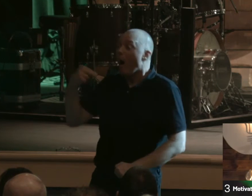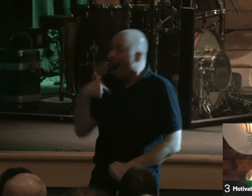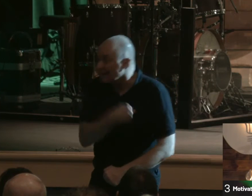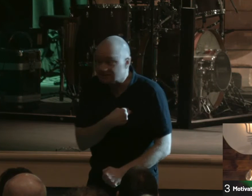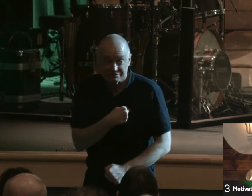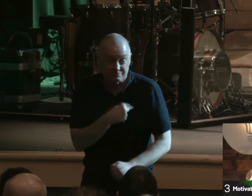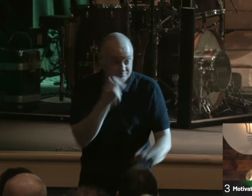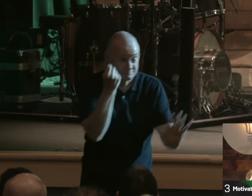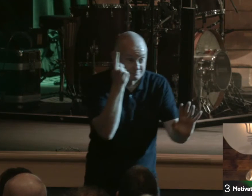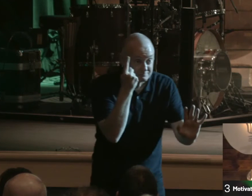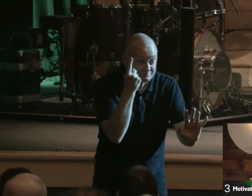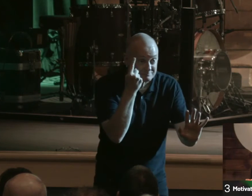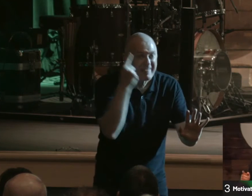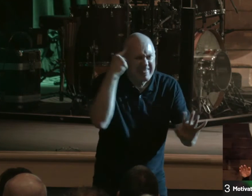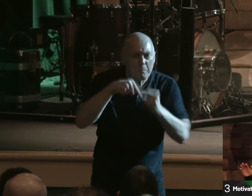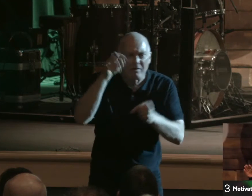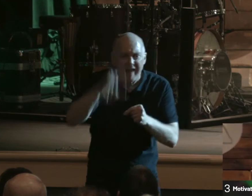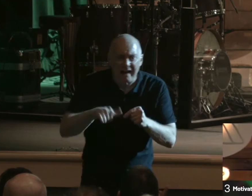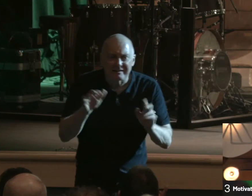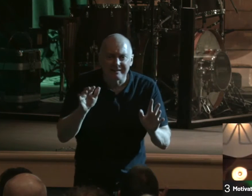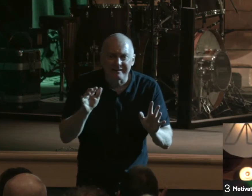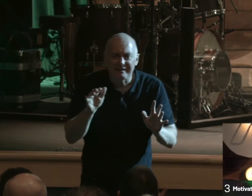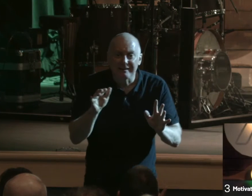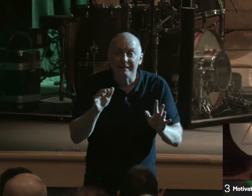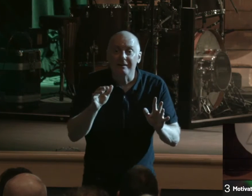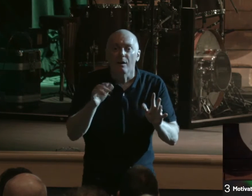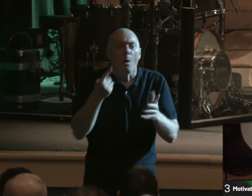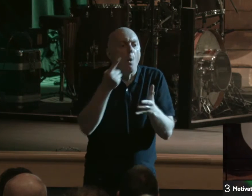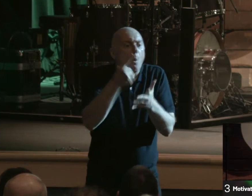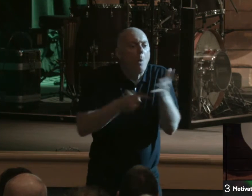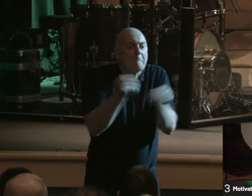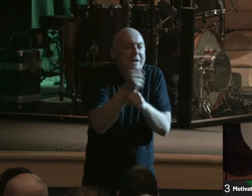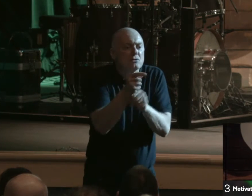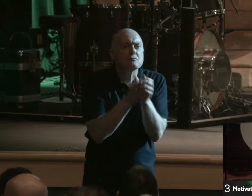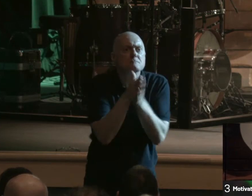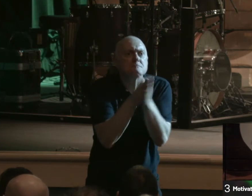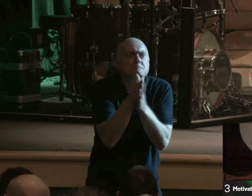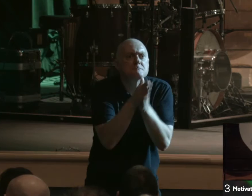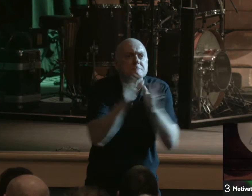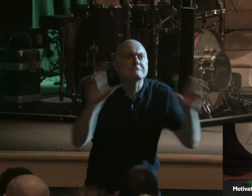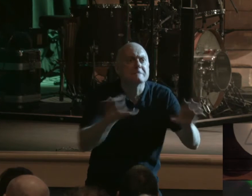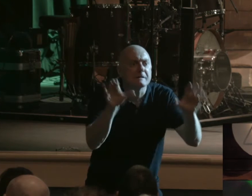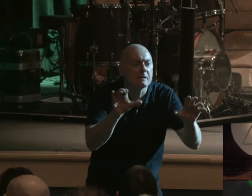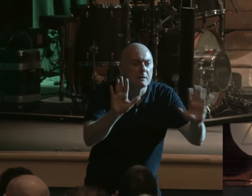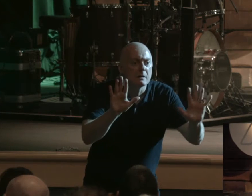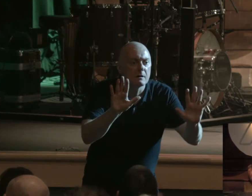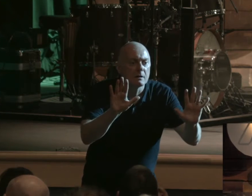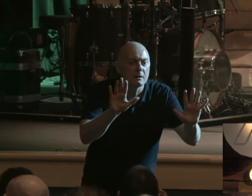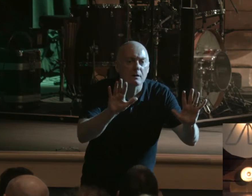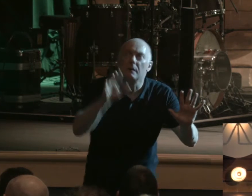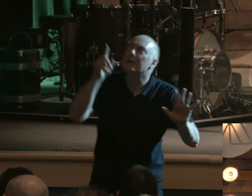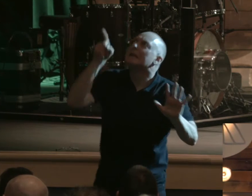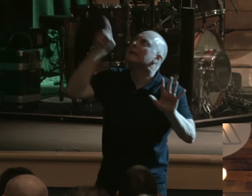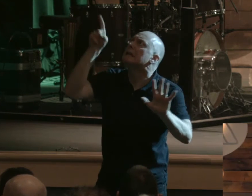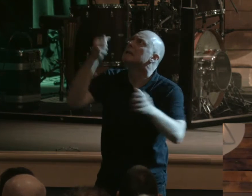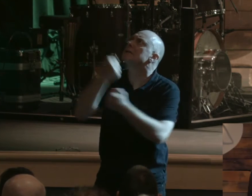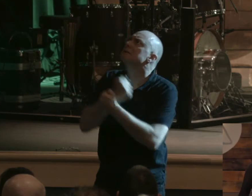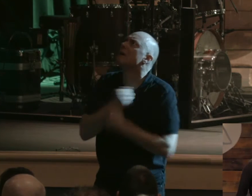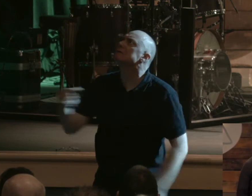us. Think about it. The motivation of the gospel is the love of